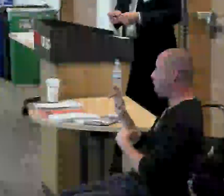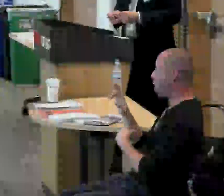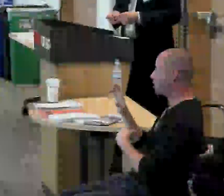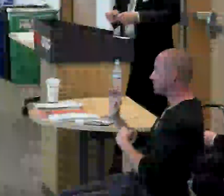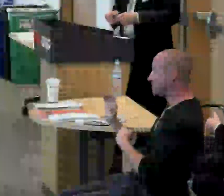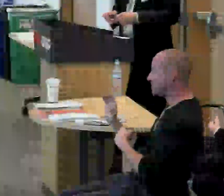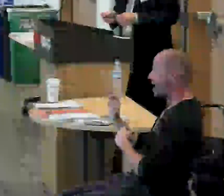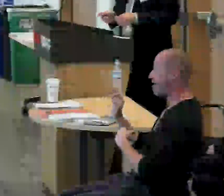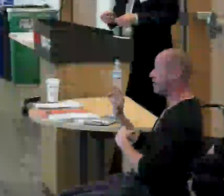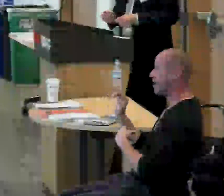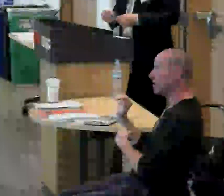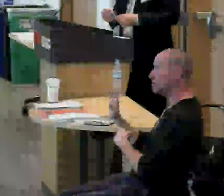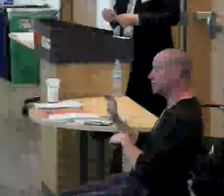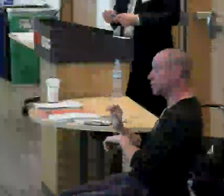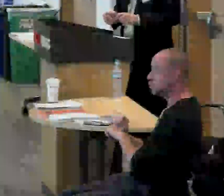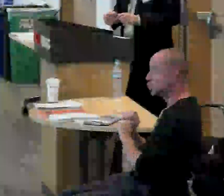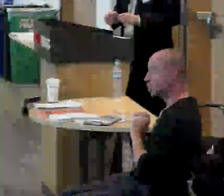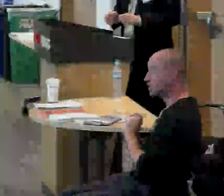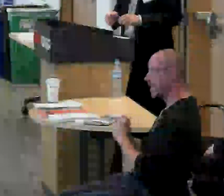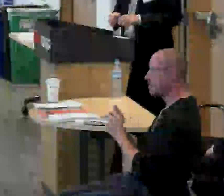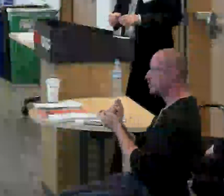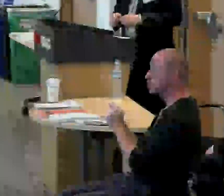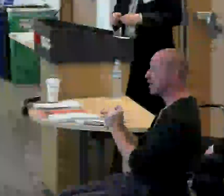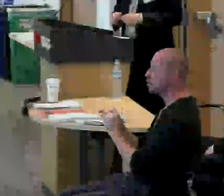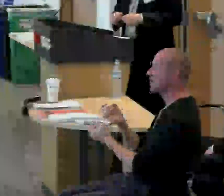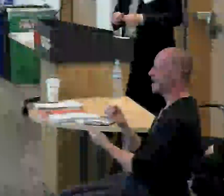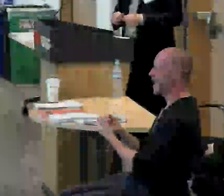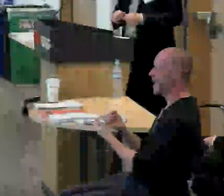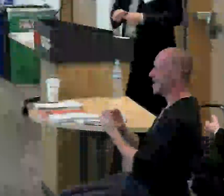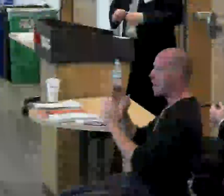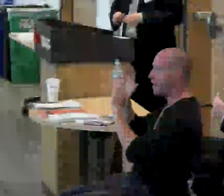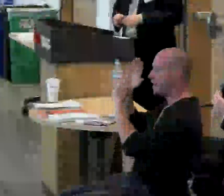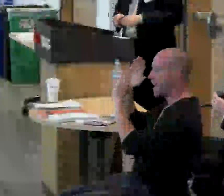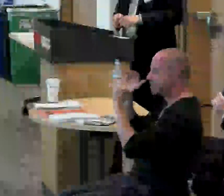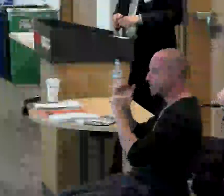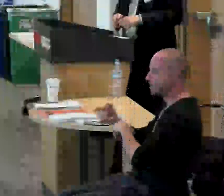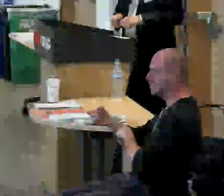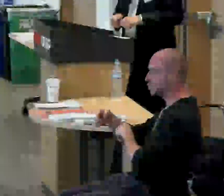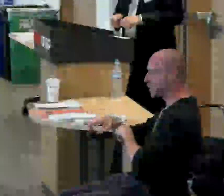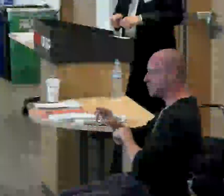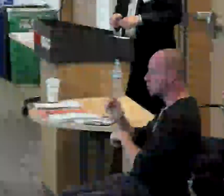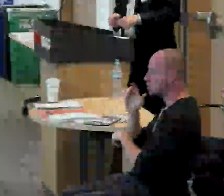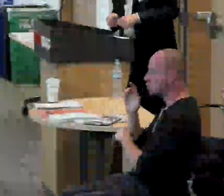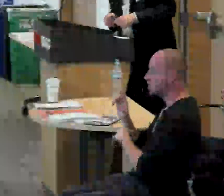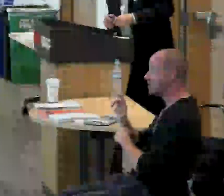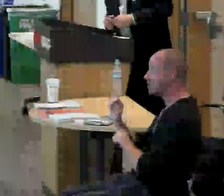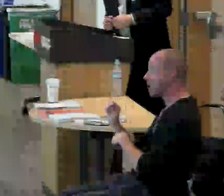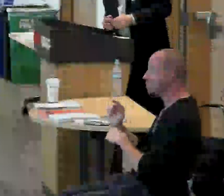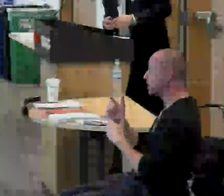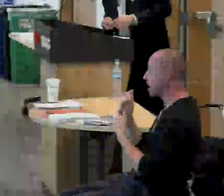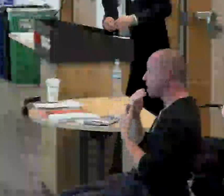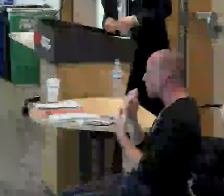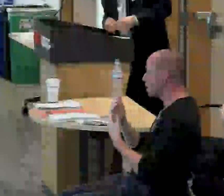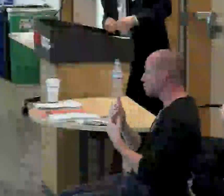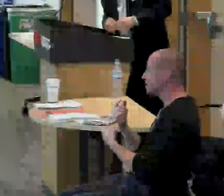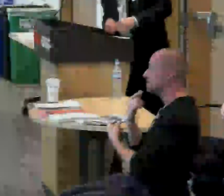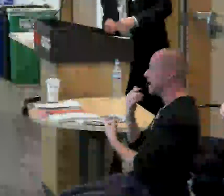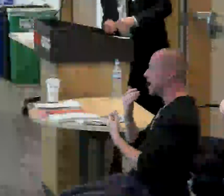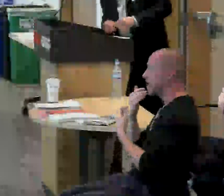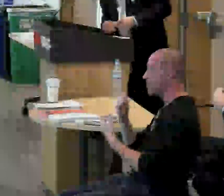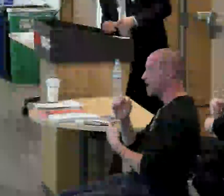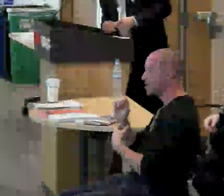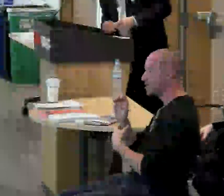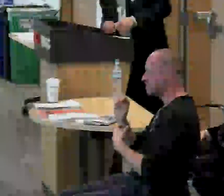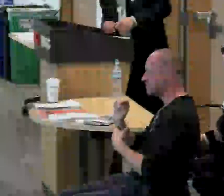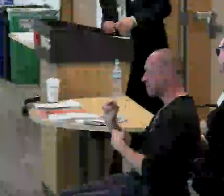ILRC, FDIC, to really changing the economic expectation for folks with disabilities. Thanks. And thank you, Scott. Again, I'll double down